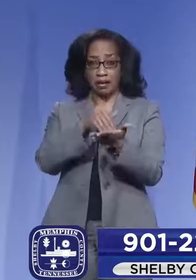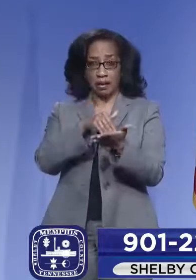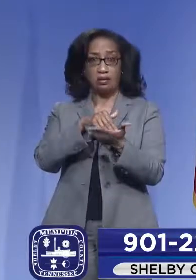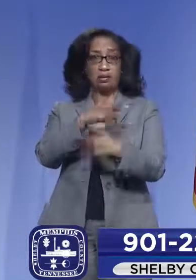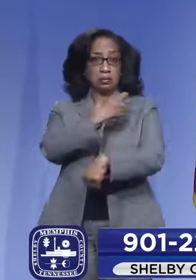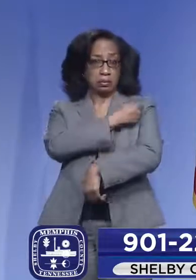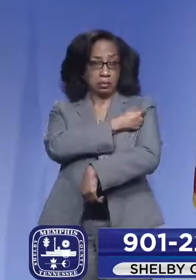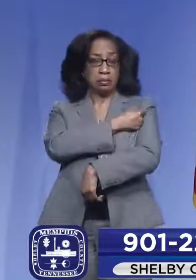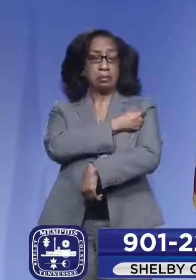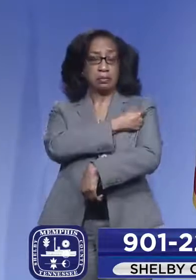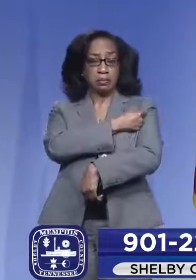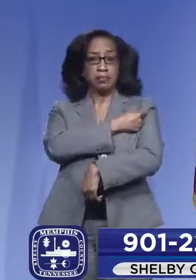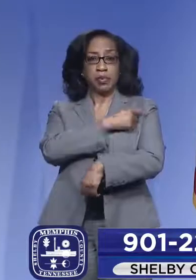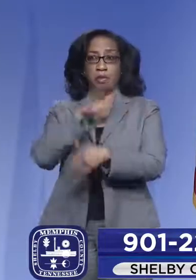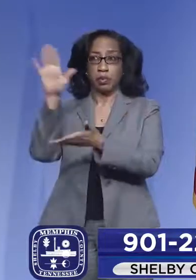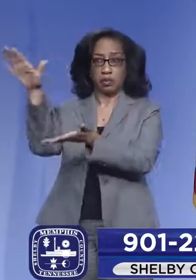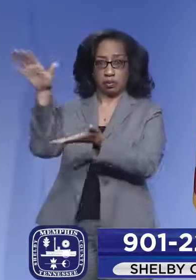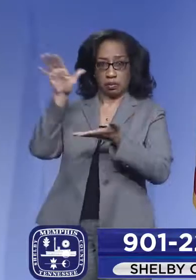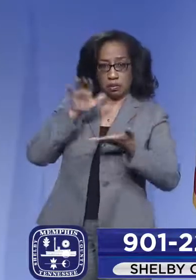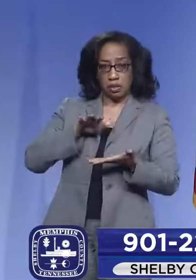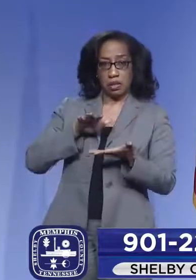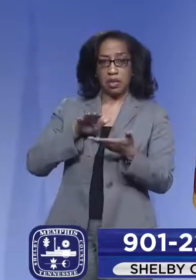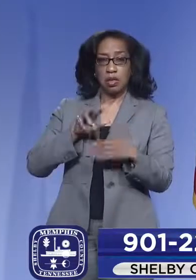COVID vaccine have been delivered to